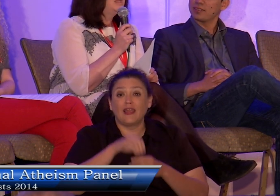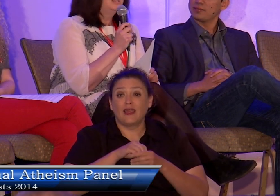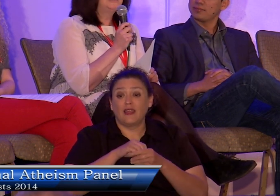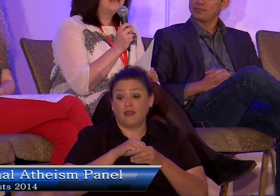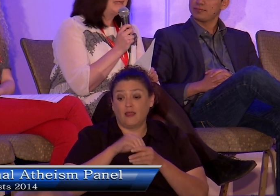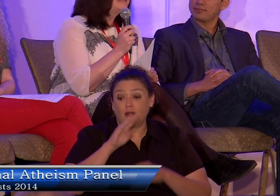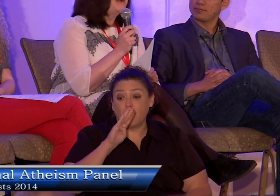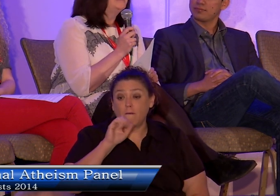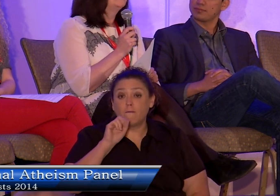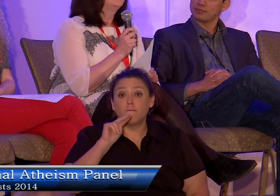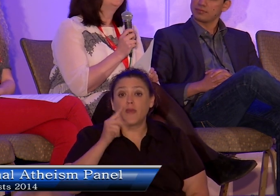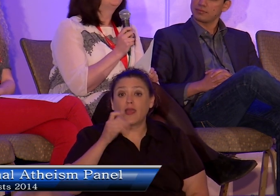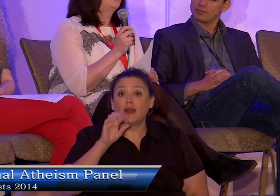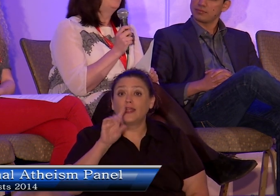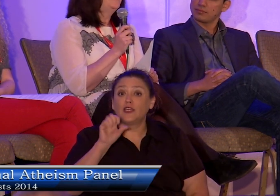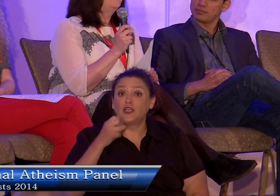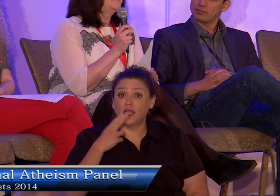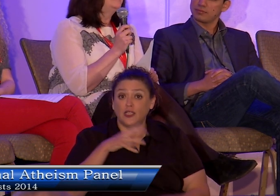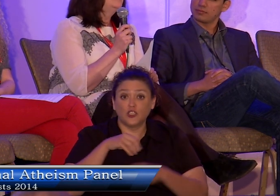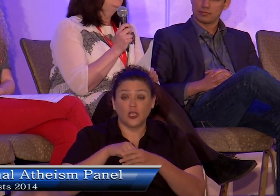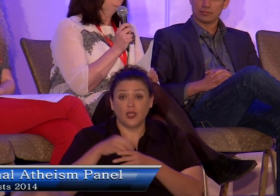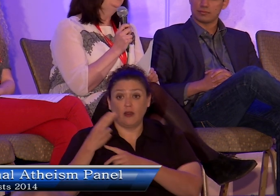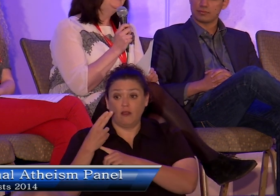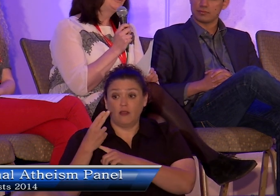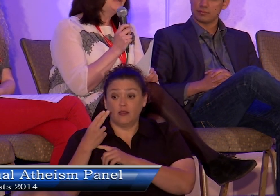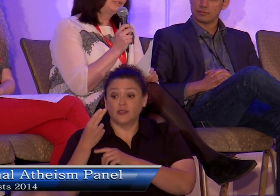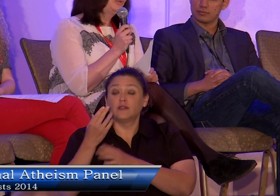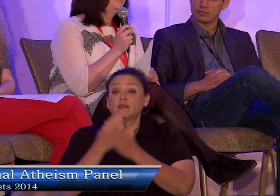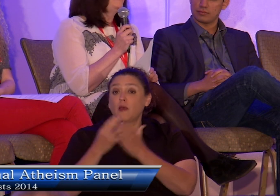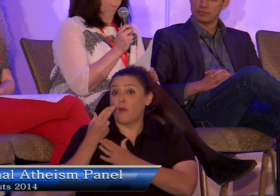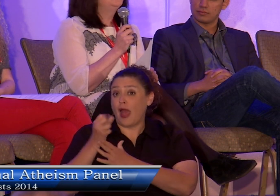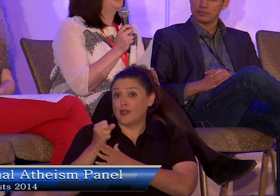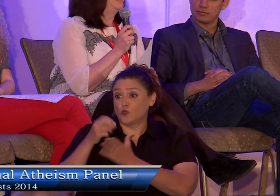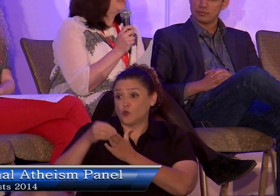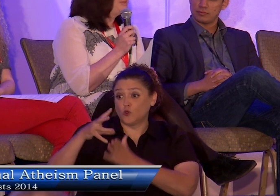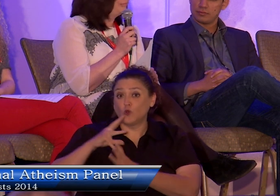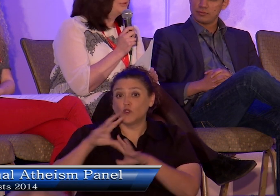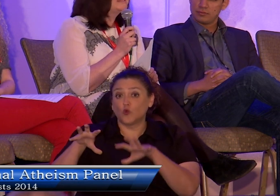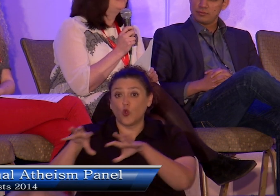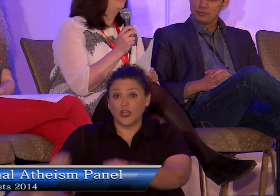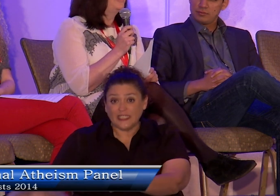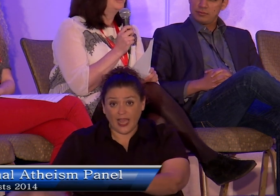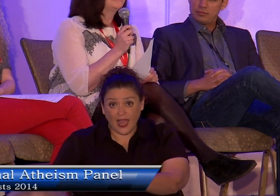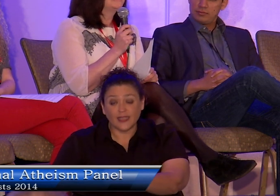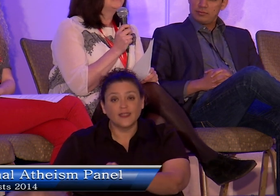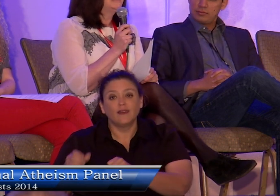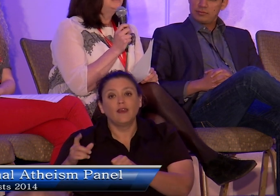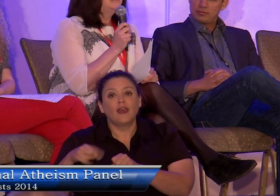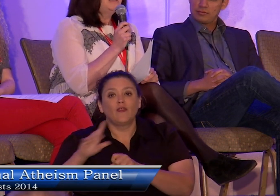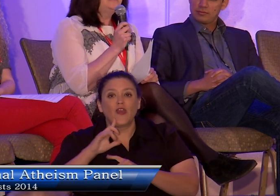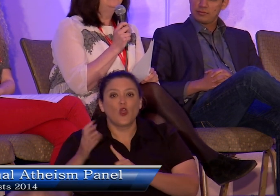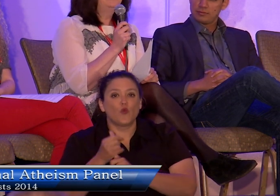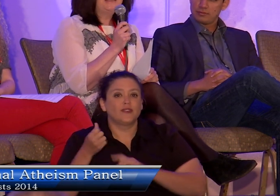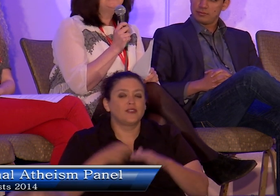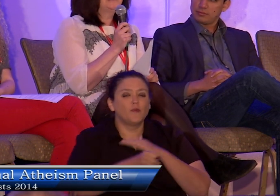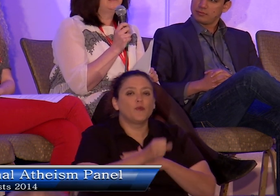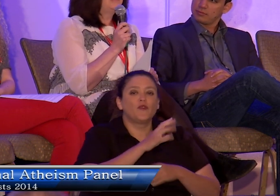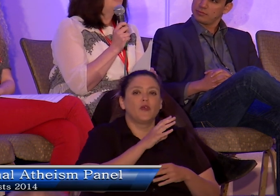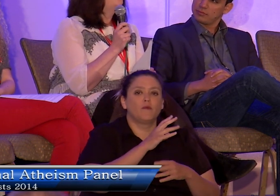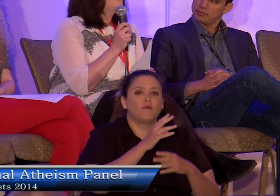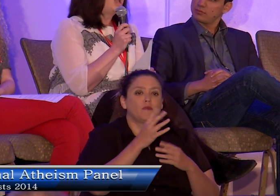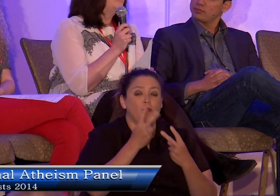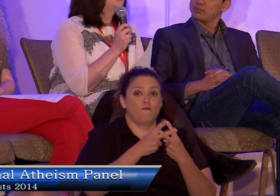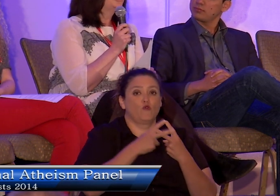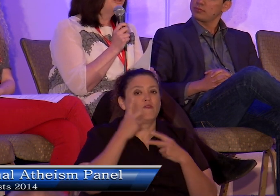been attacked by an Islamist mob, and then the police rescued them only to put them in prison for apostasy. And basically